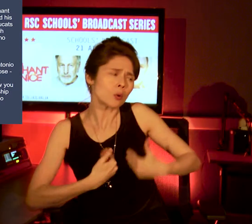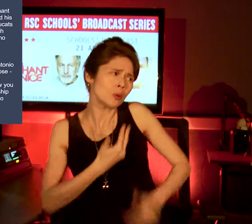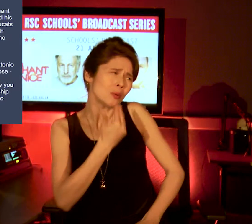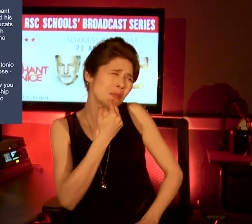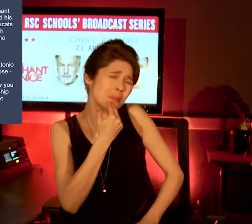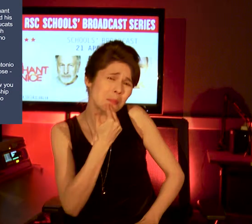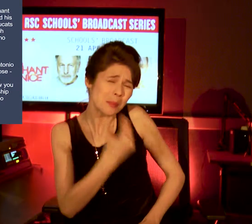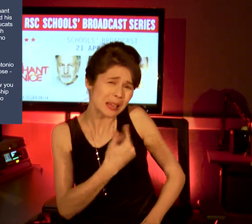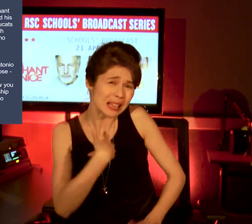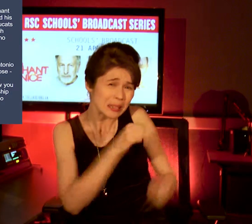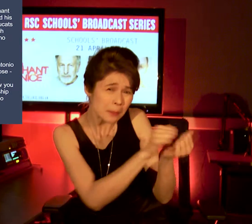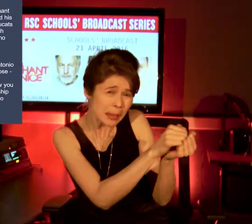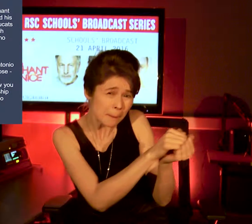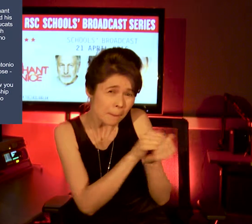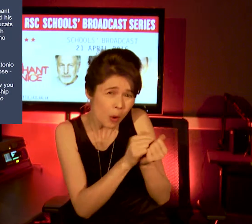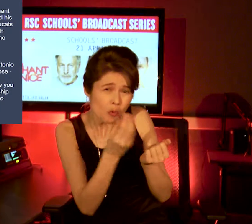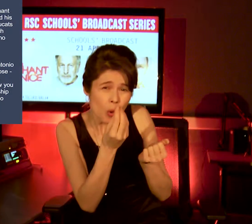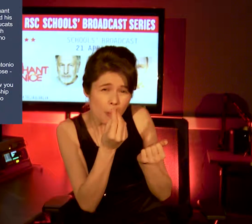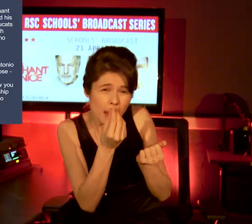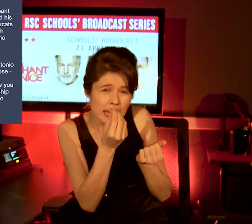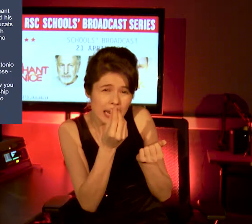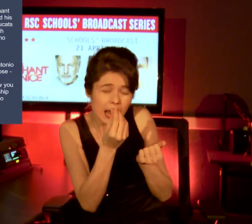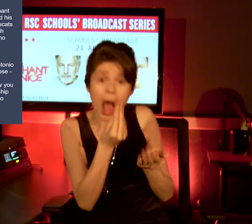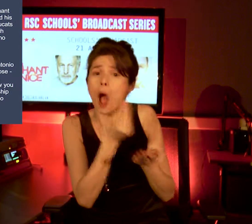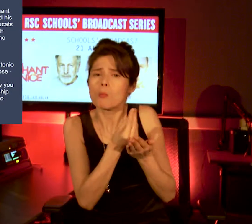Antonio agrees to lend his friend Bassanio